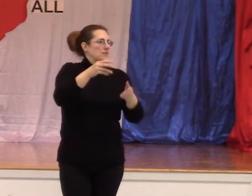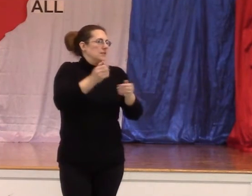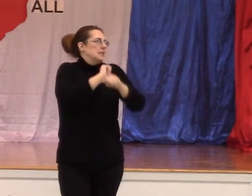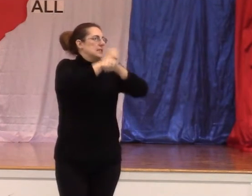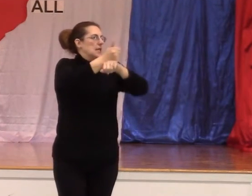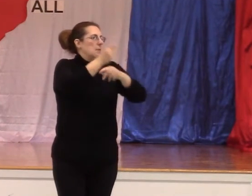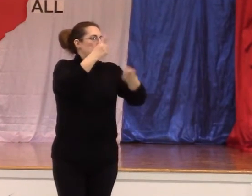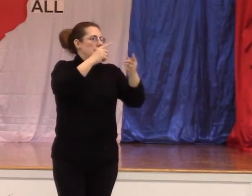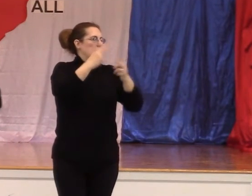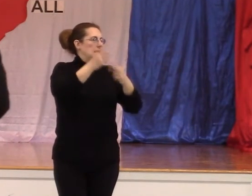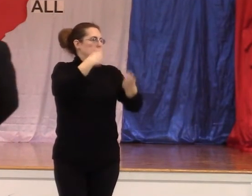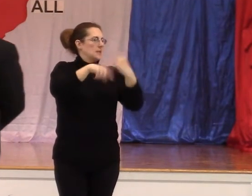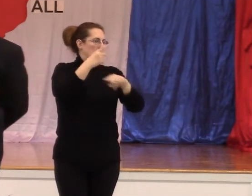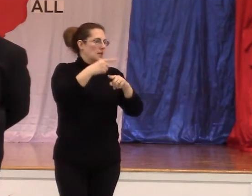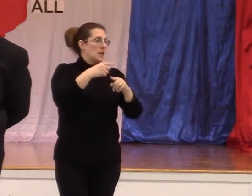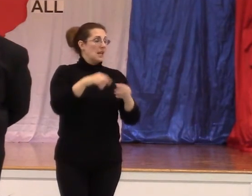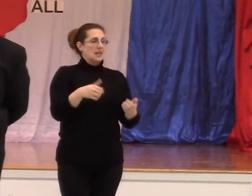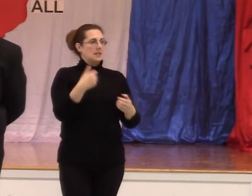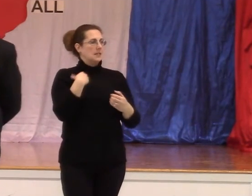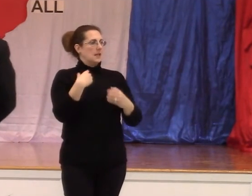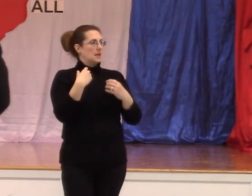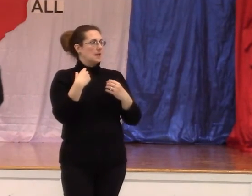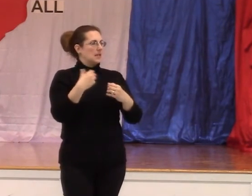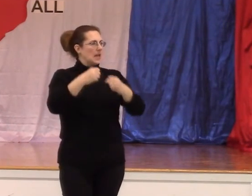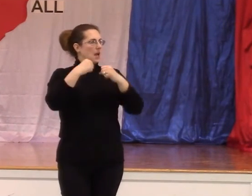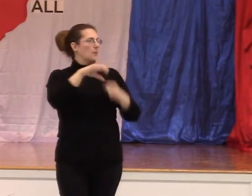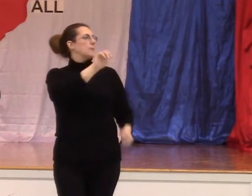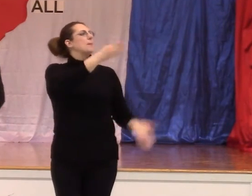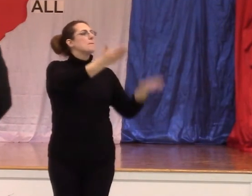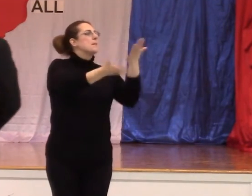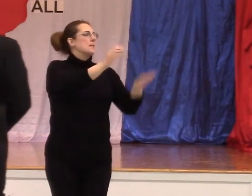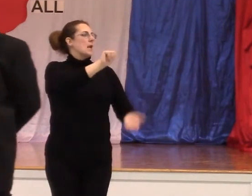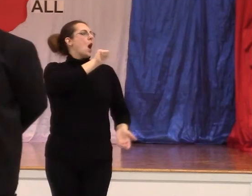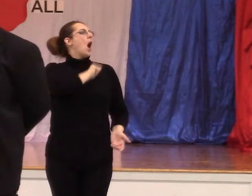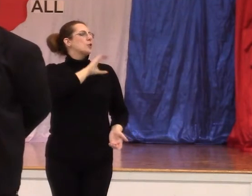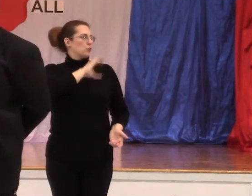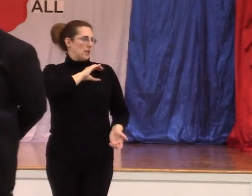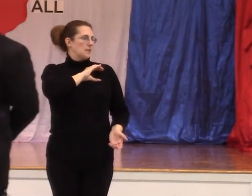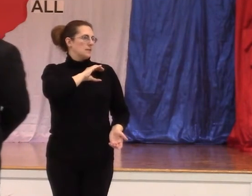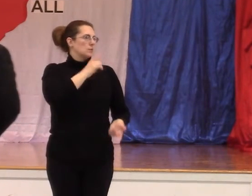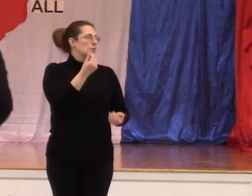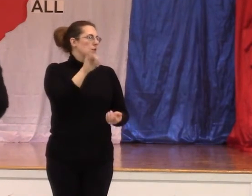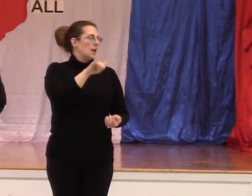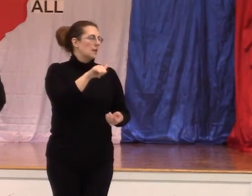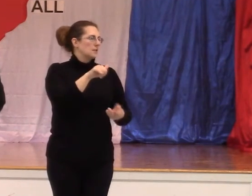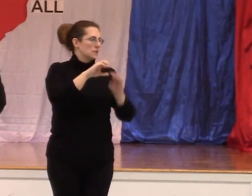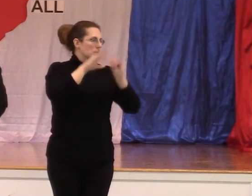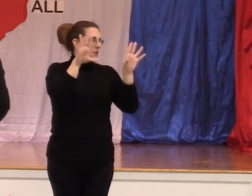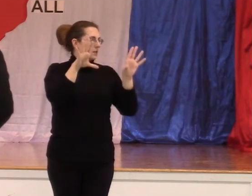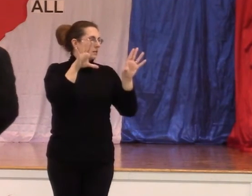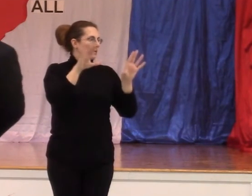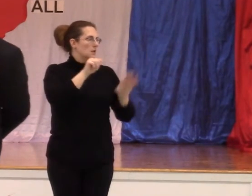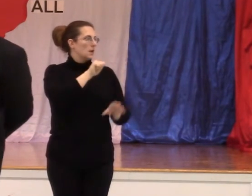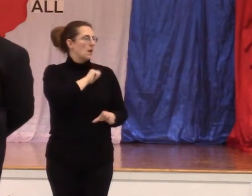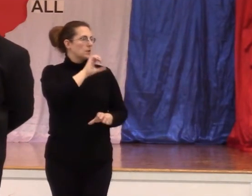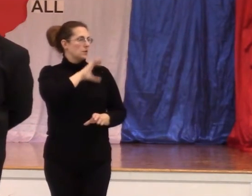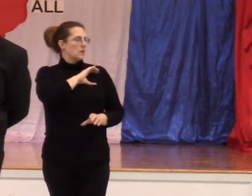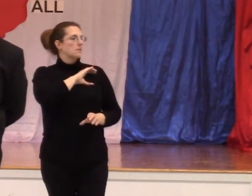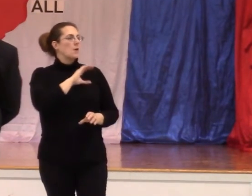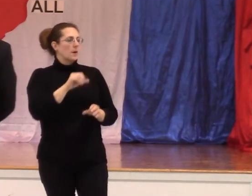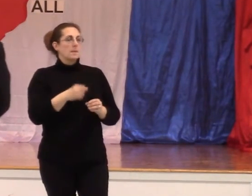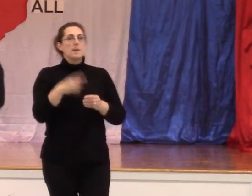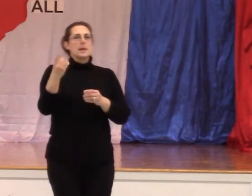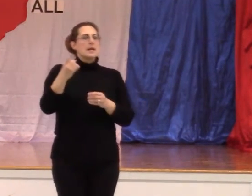There's a strong amount of disagreement with Luther about where he's serving, on whether or not he's rightly called there or not. Luther writes some things against